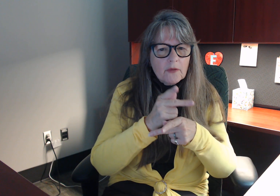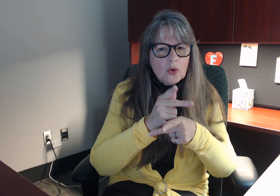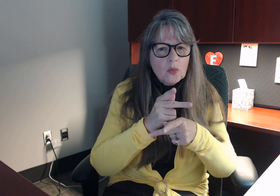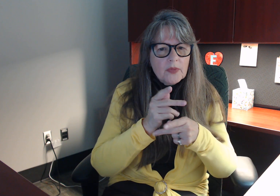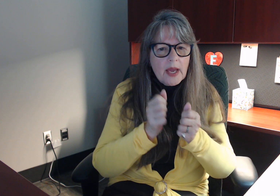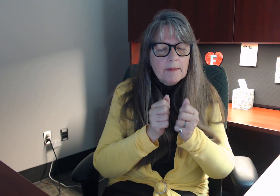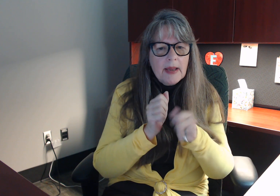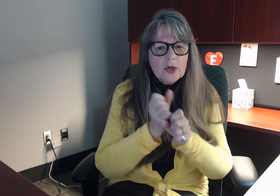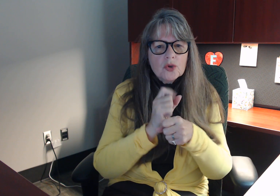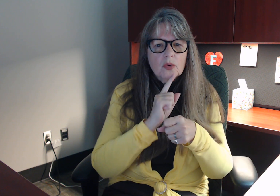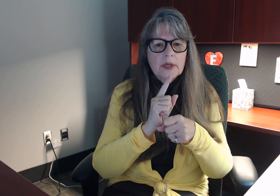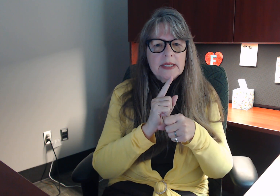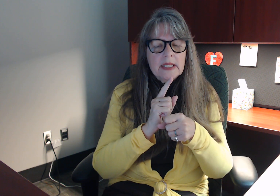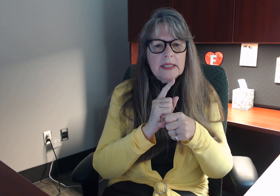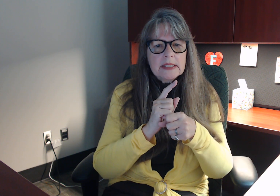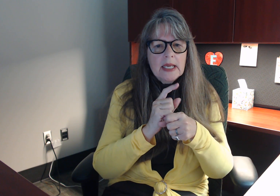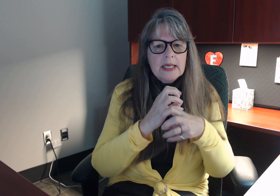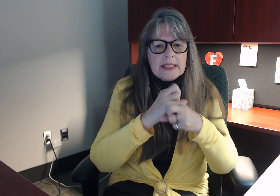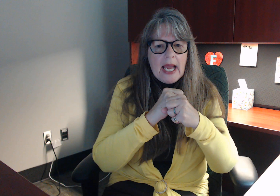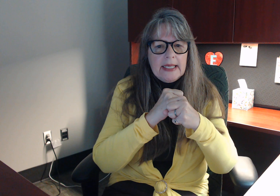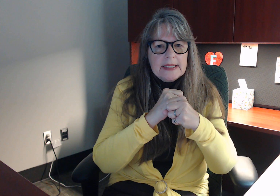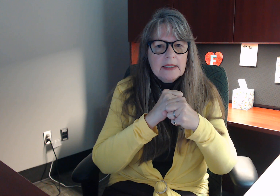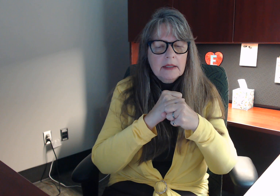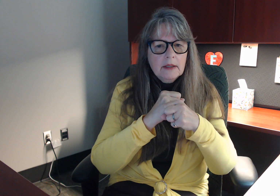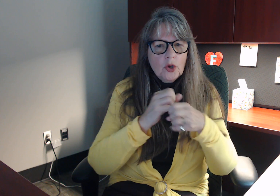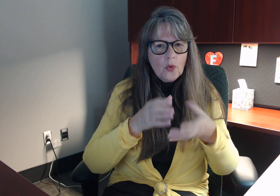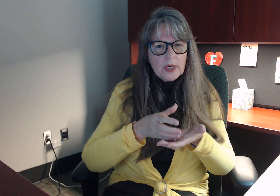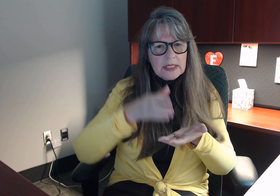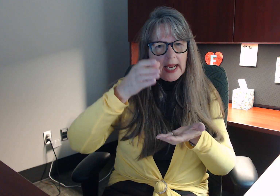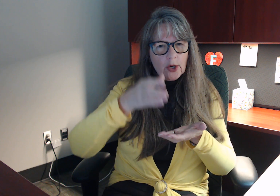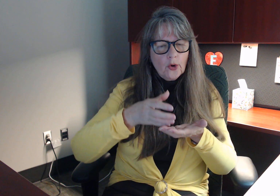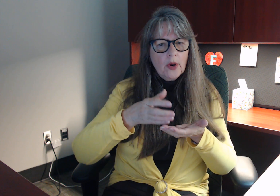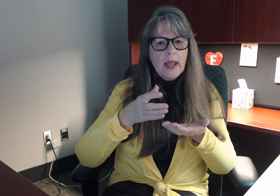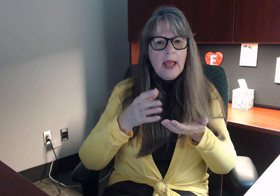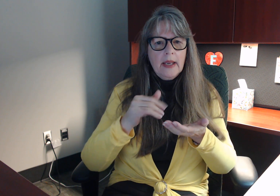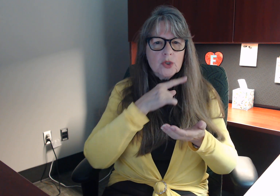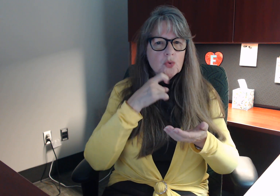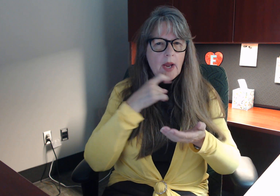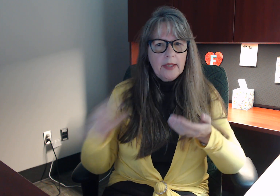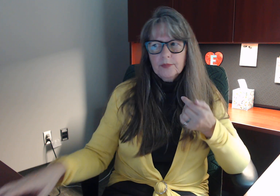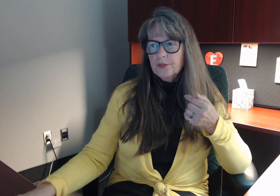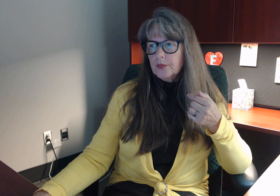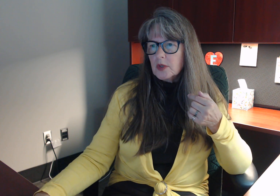careful with that. Make sure it's in this tight, container, and it's dry, so it'll